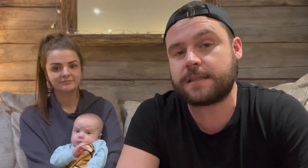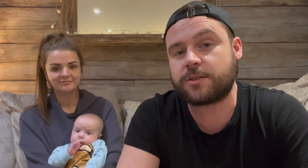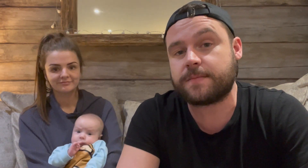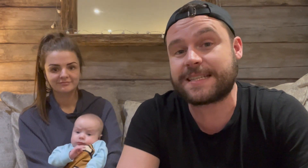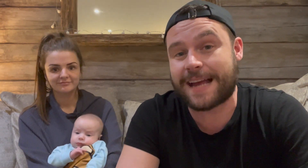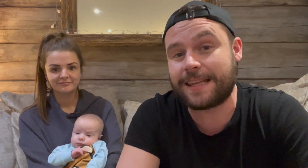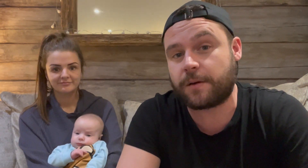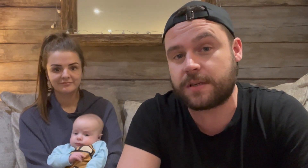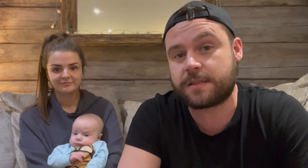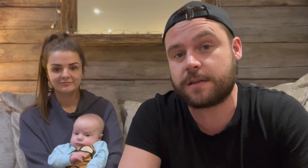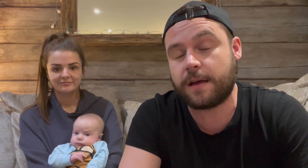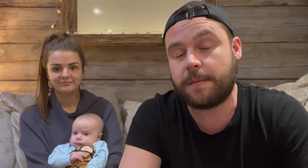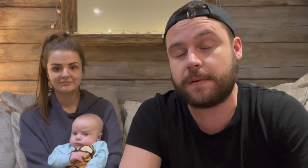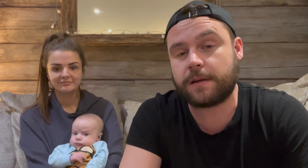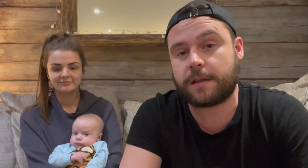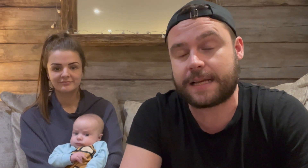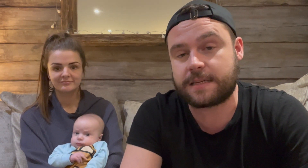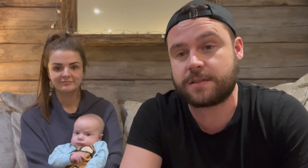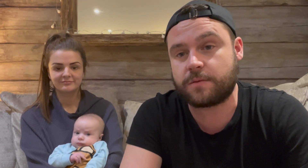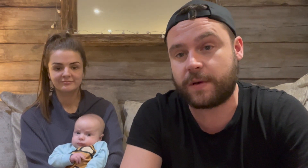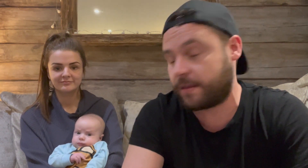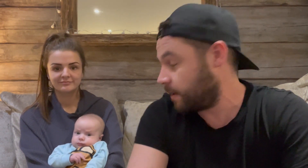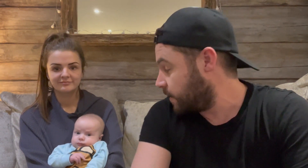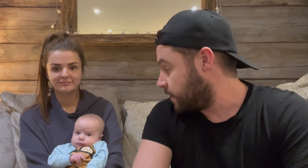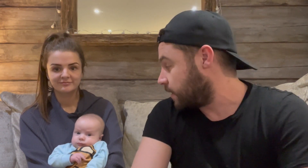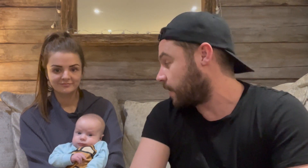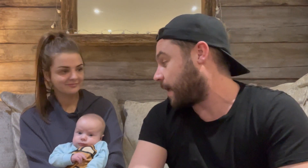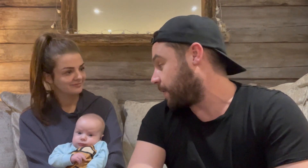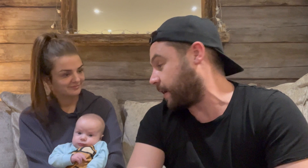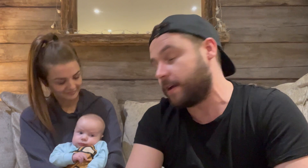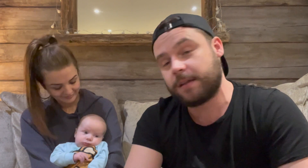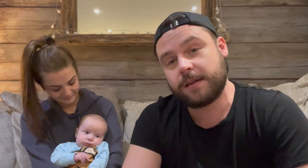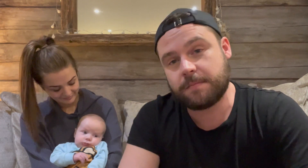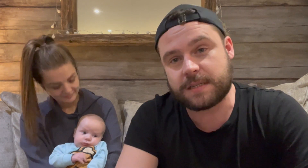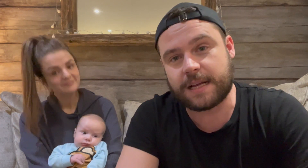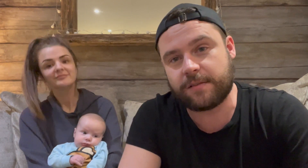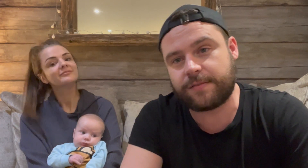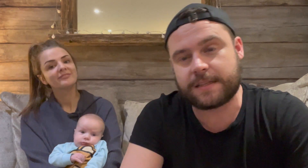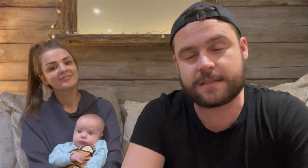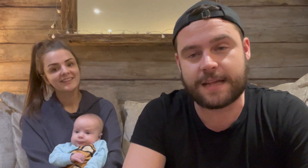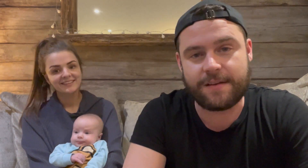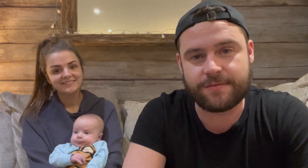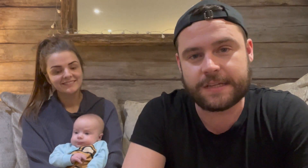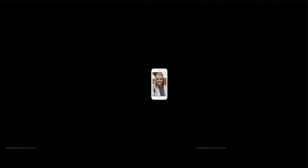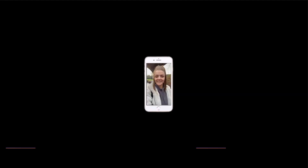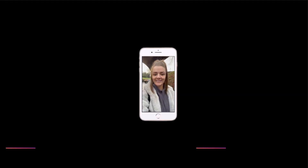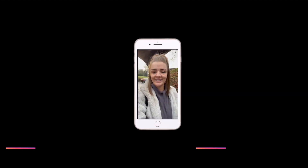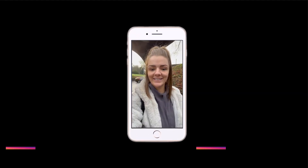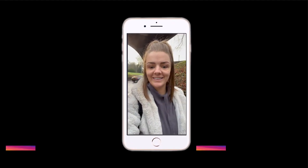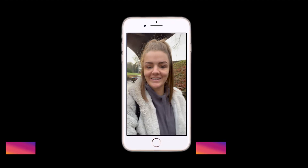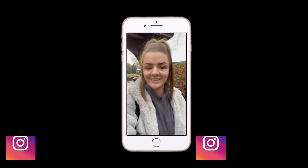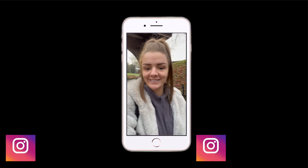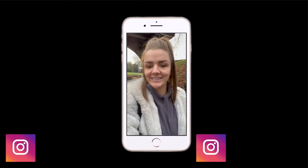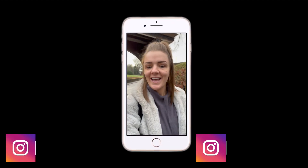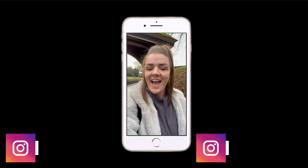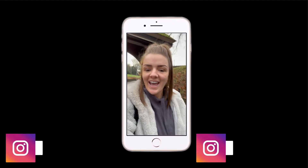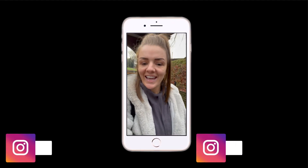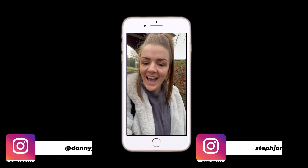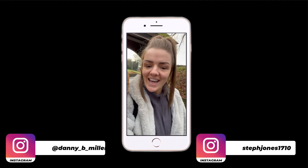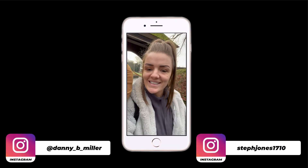some sign language classes with little Albert here, myself and Steph. Hey guys,